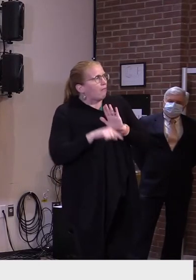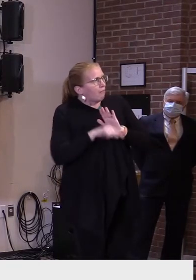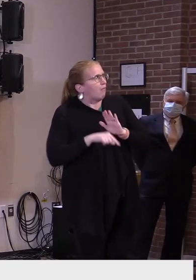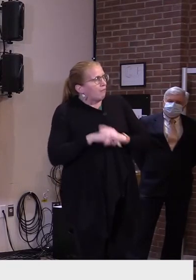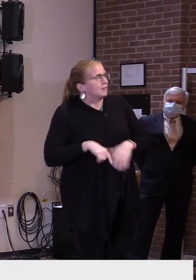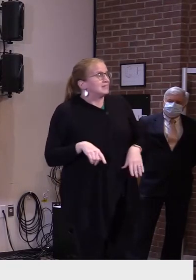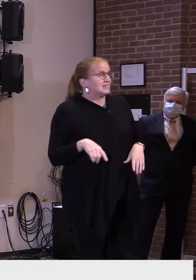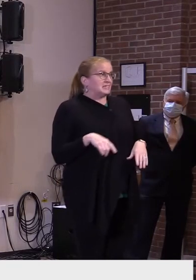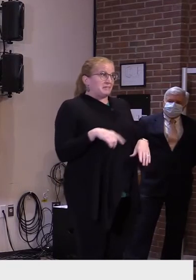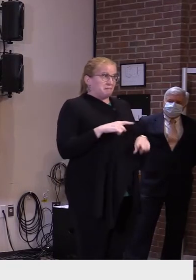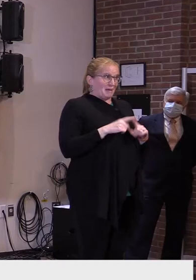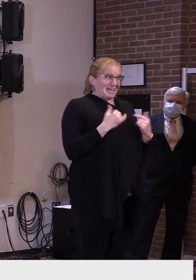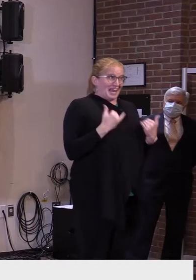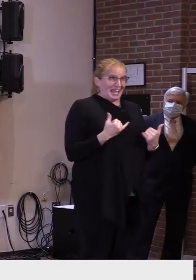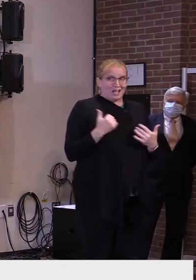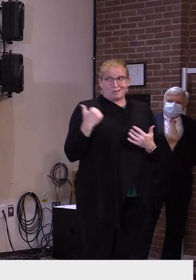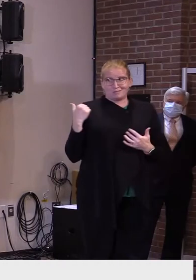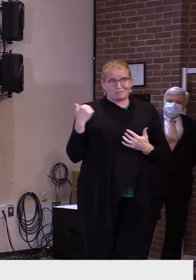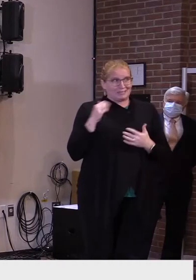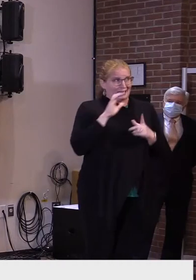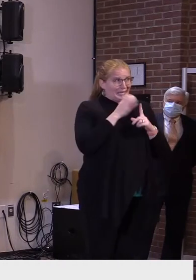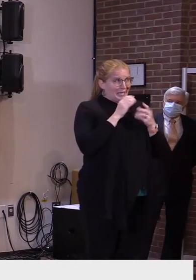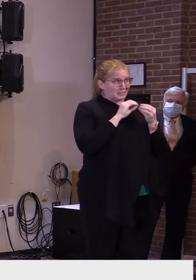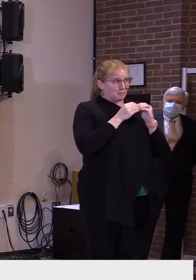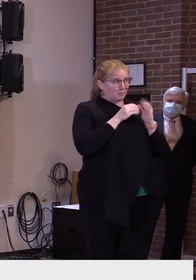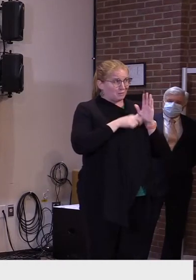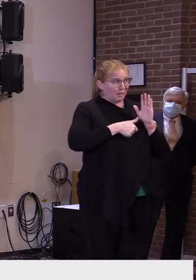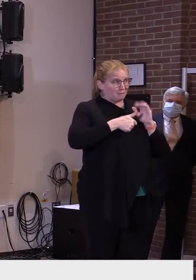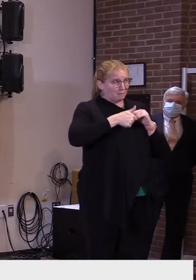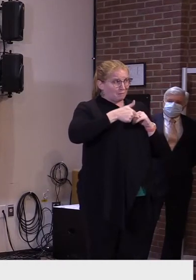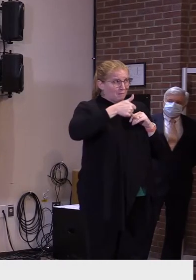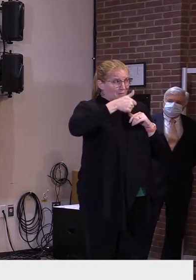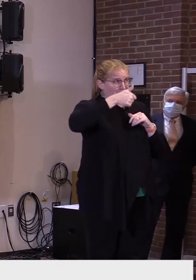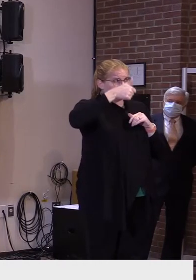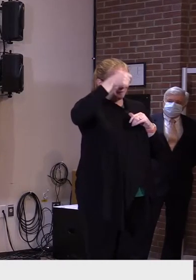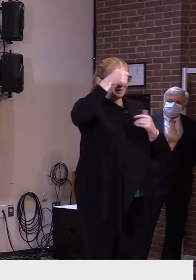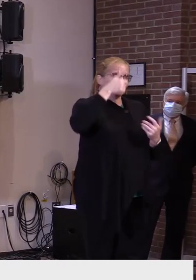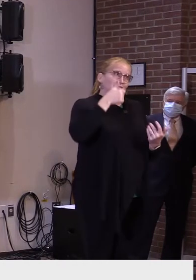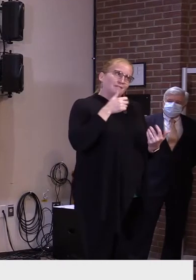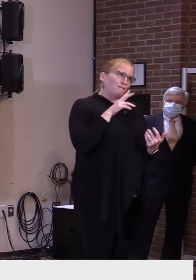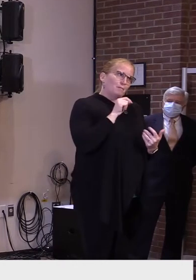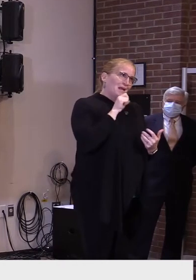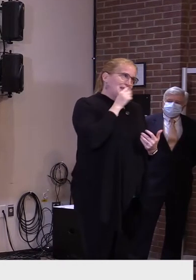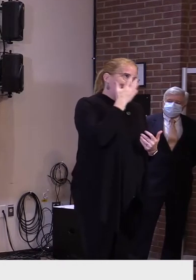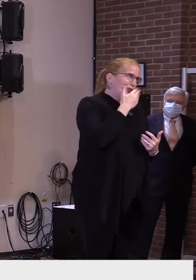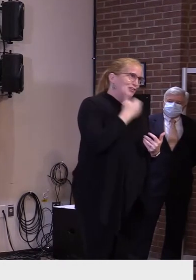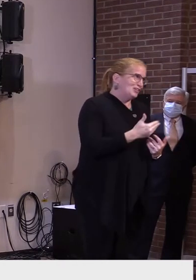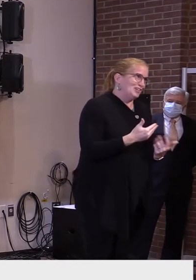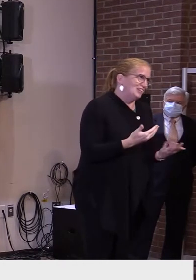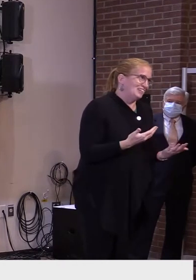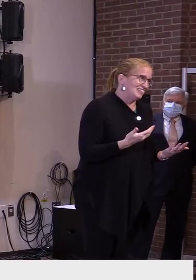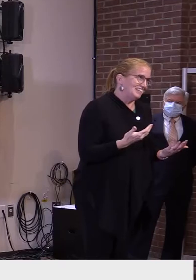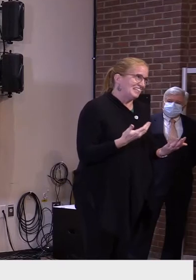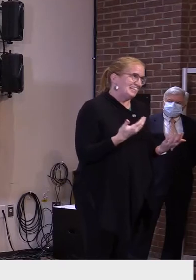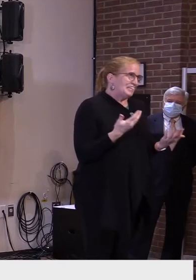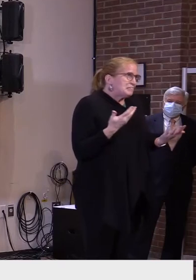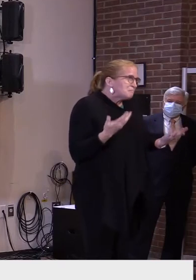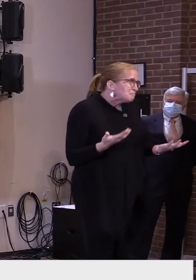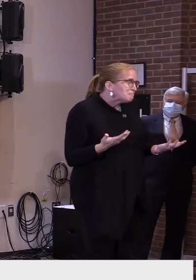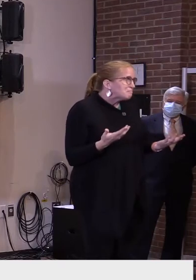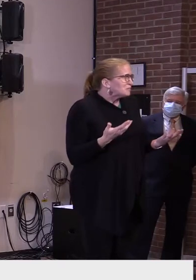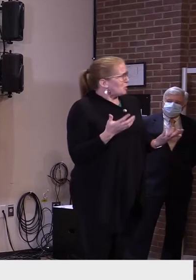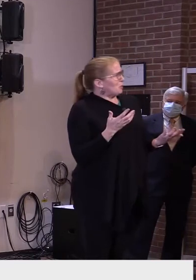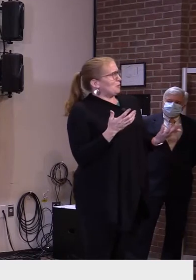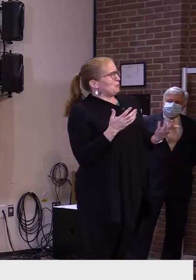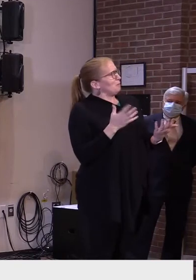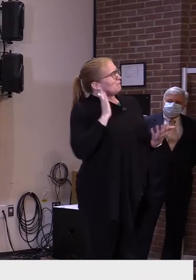we're not the best in the nation anymore. What does that do to our reputation? What does that do to our sense of you know,